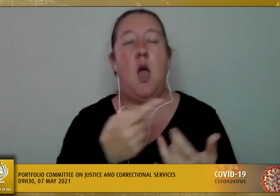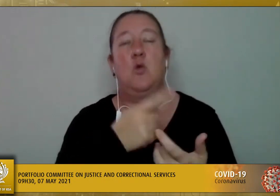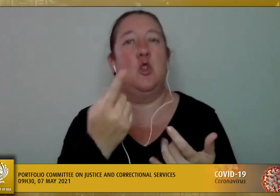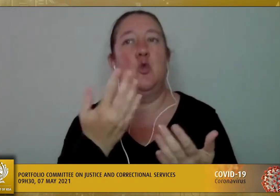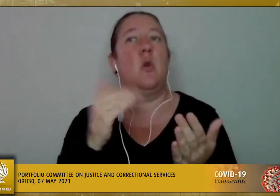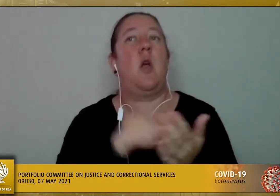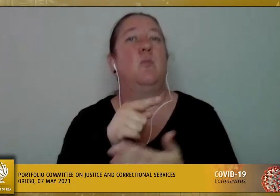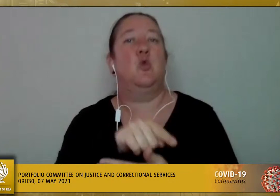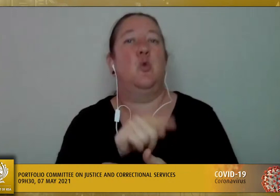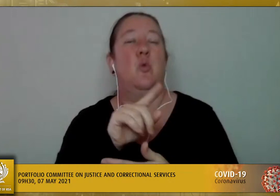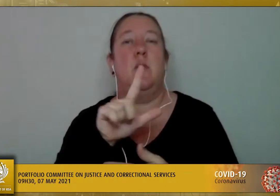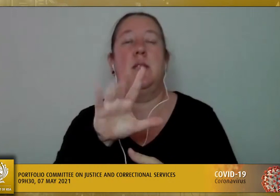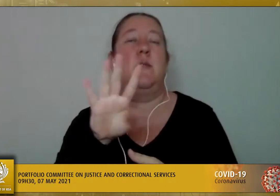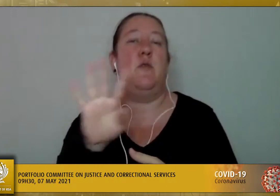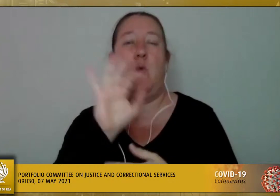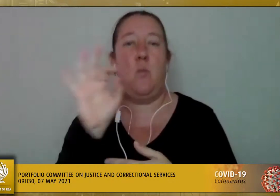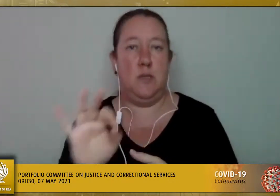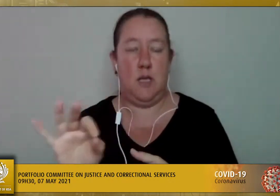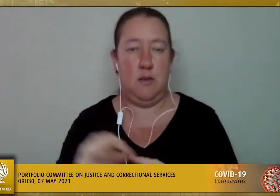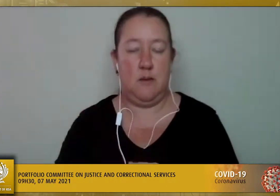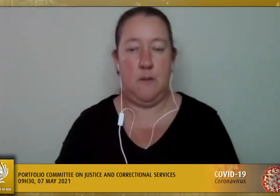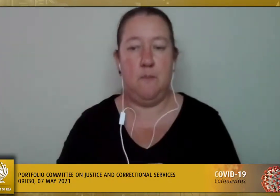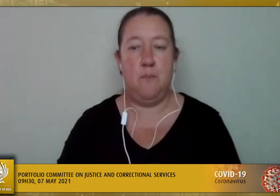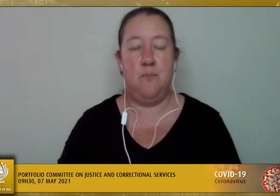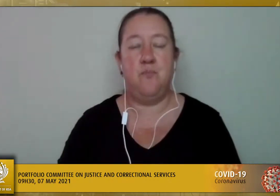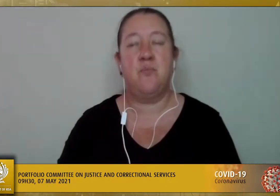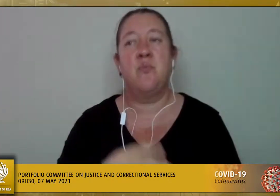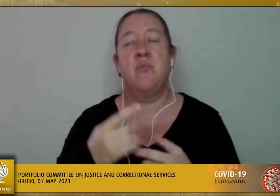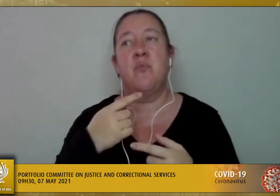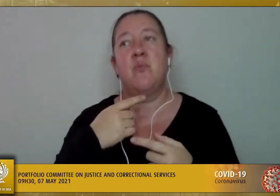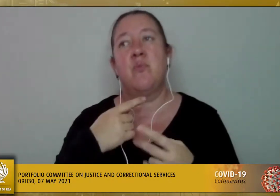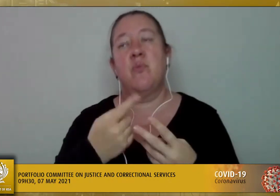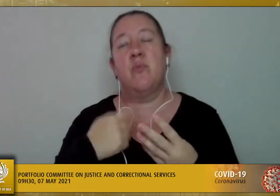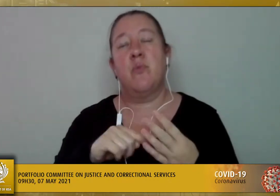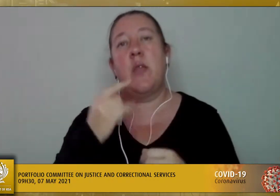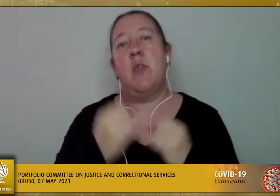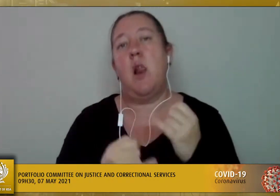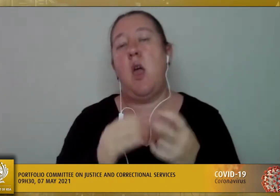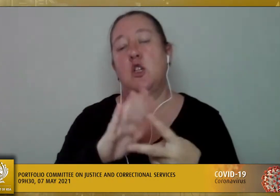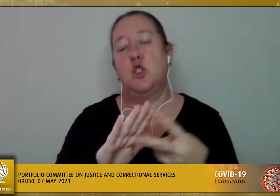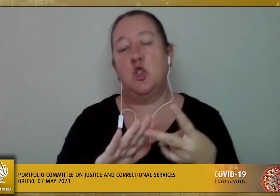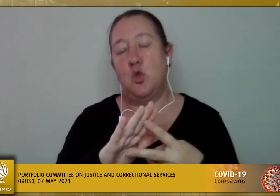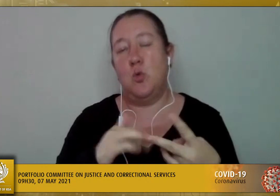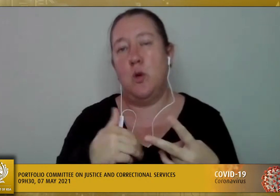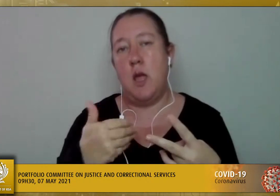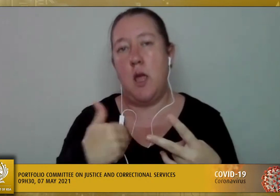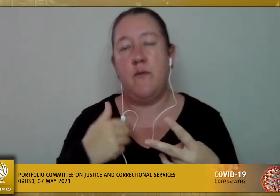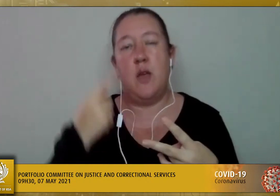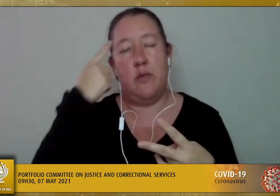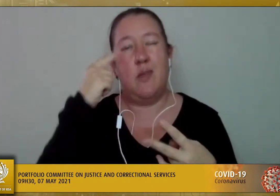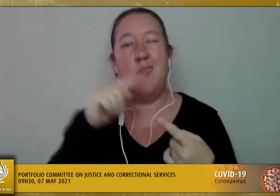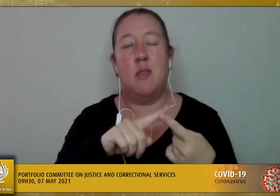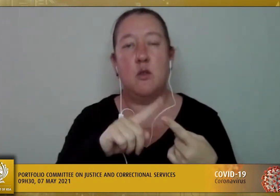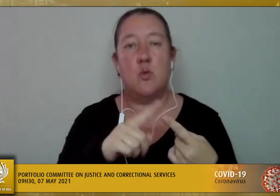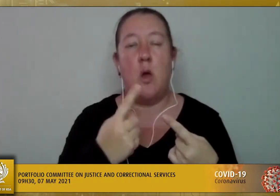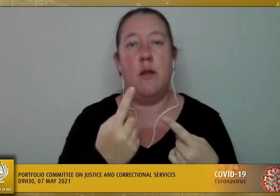to the 74 percent and then the last two ones that I have I think this one of